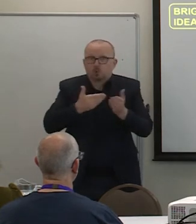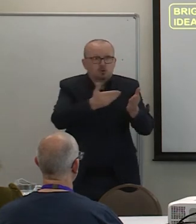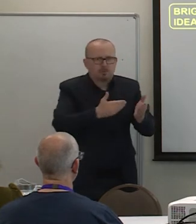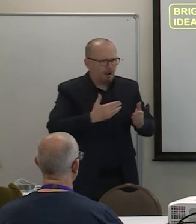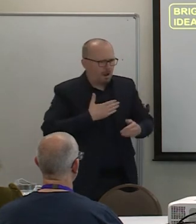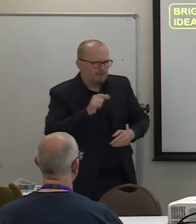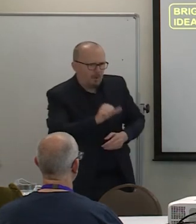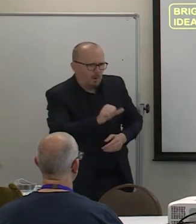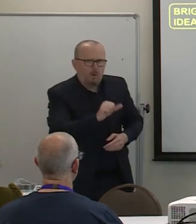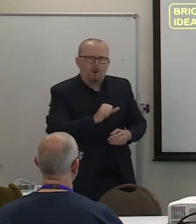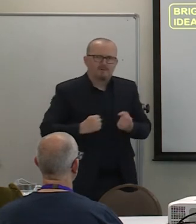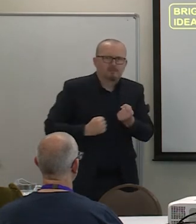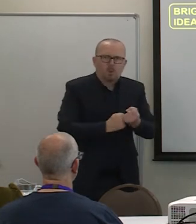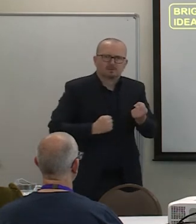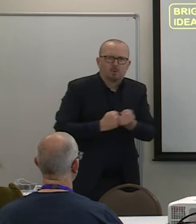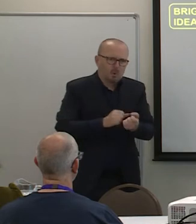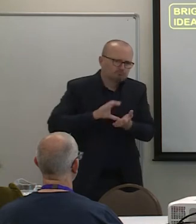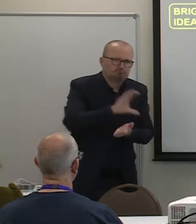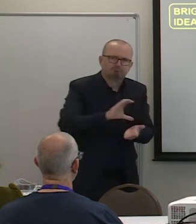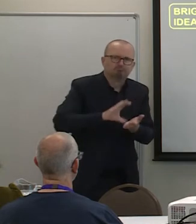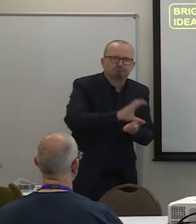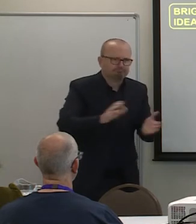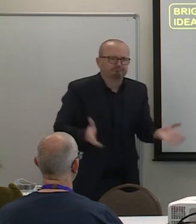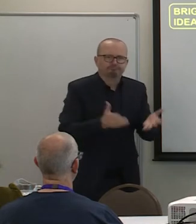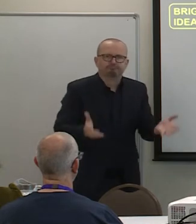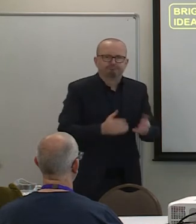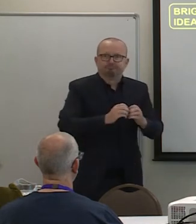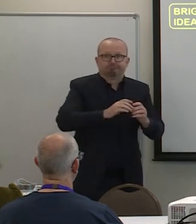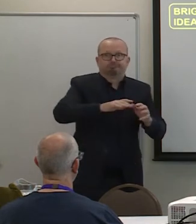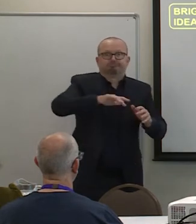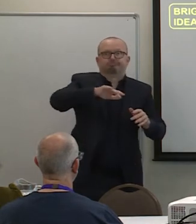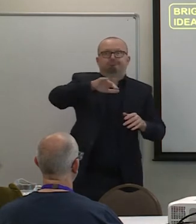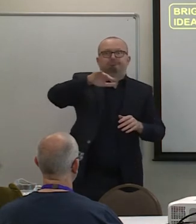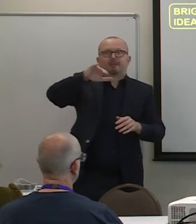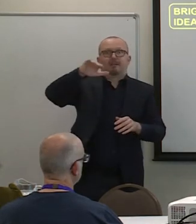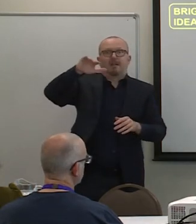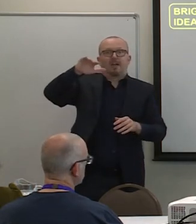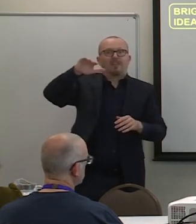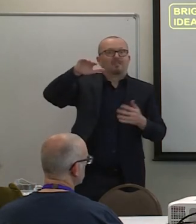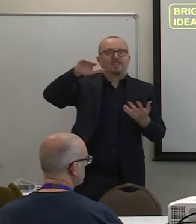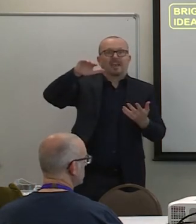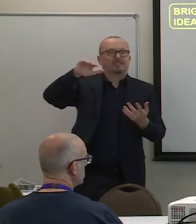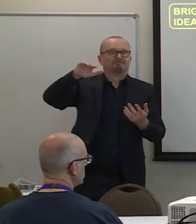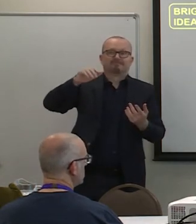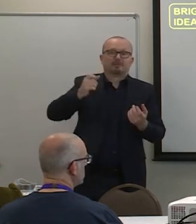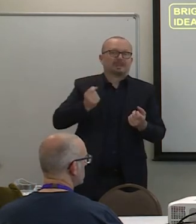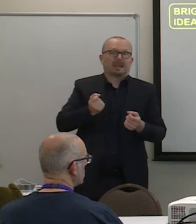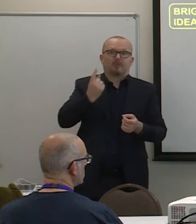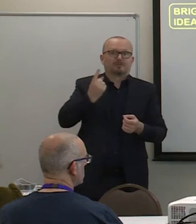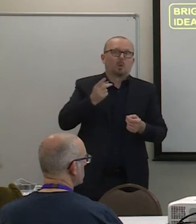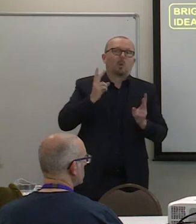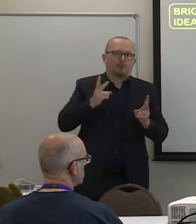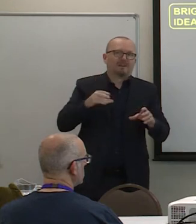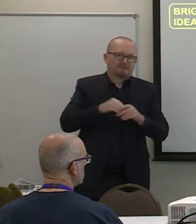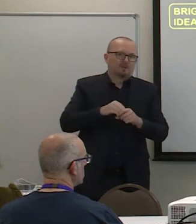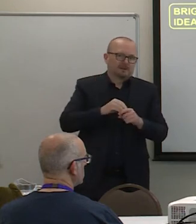it. Everybody loves who you are. And then something kind of inevitable happens, usually involving some dollar signs,